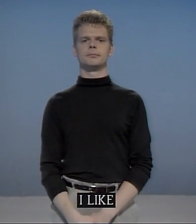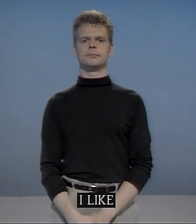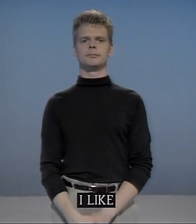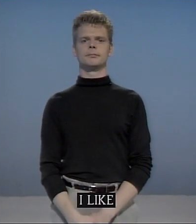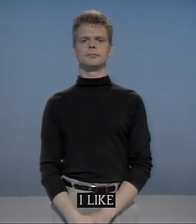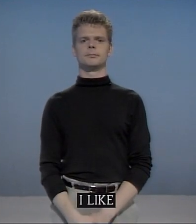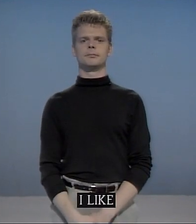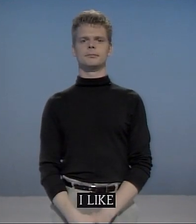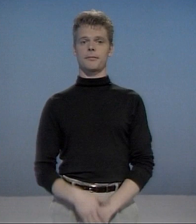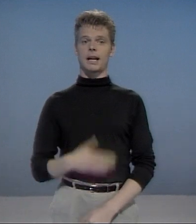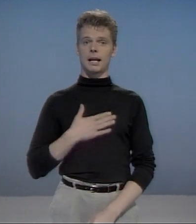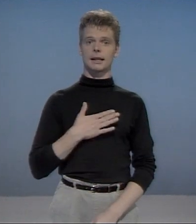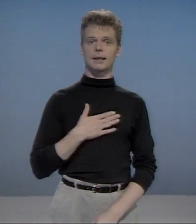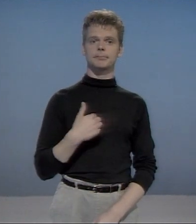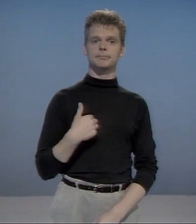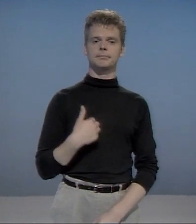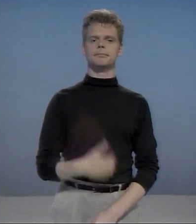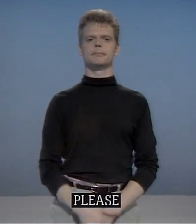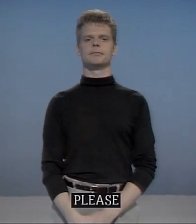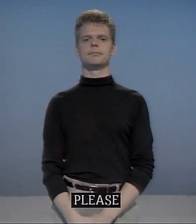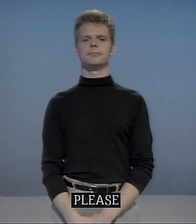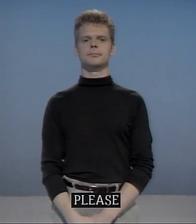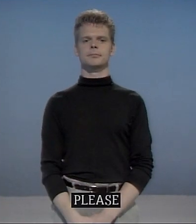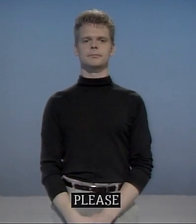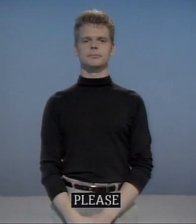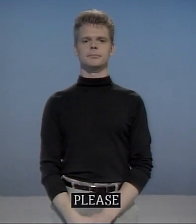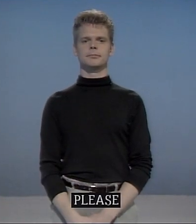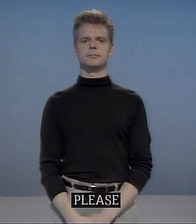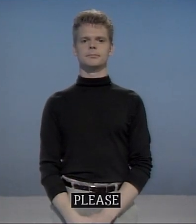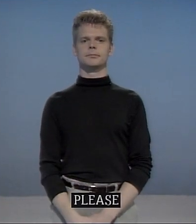I like, in the signs for please